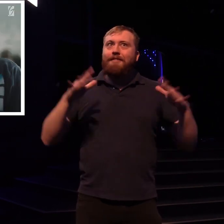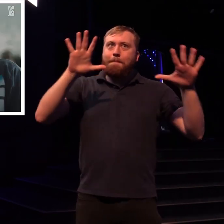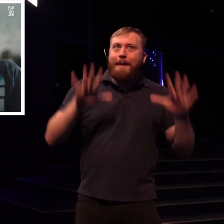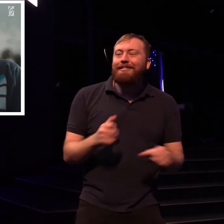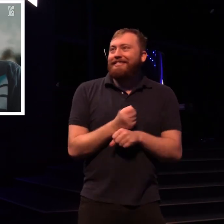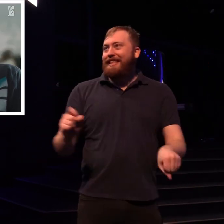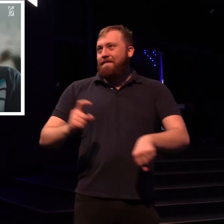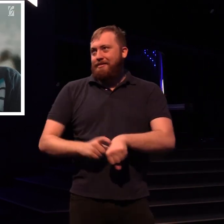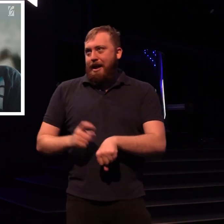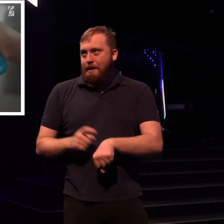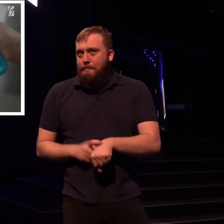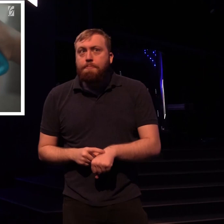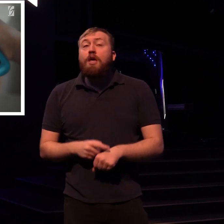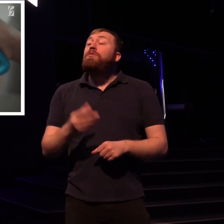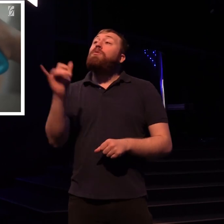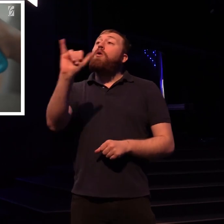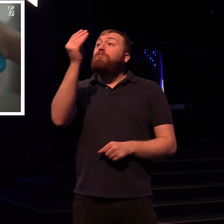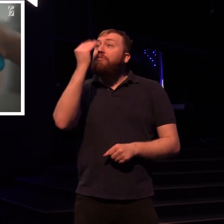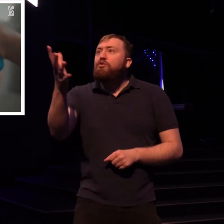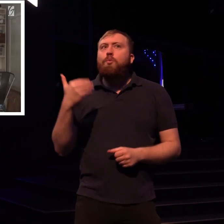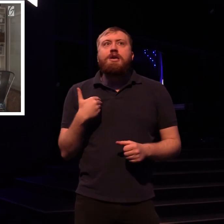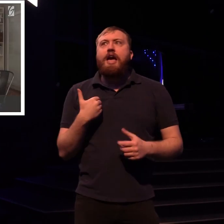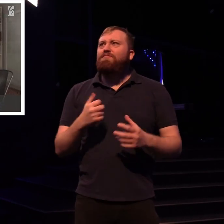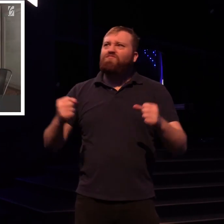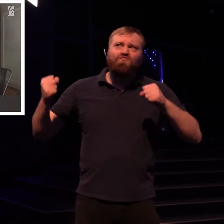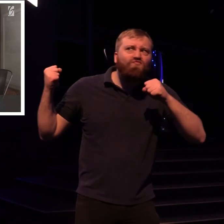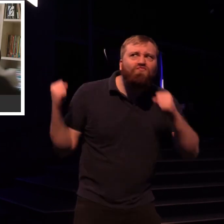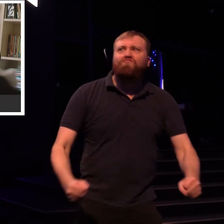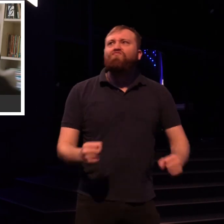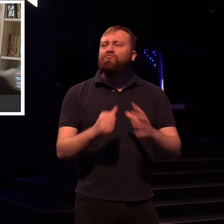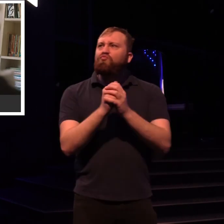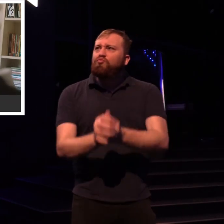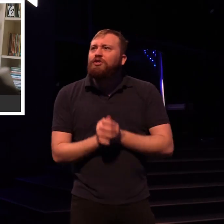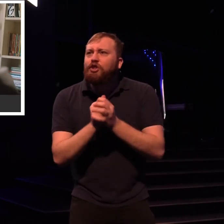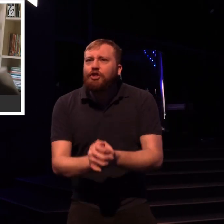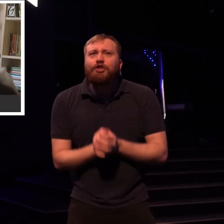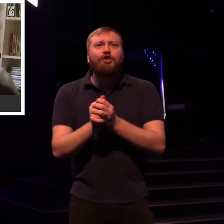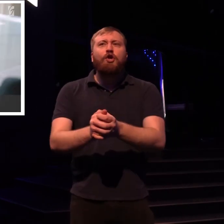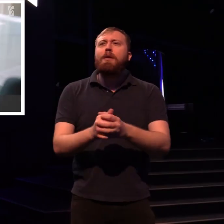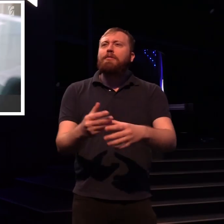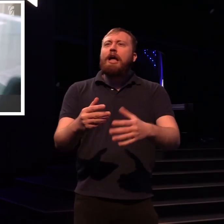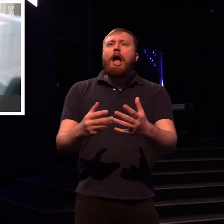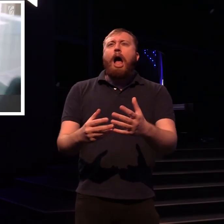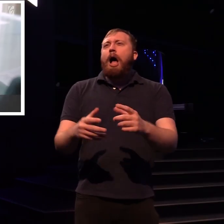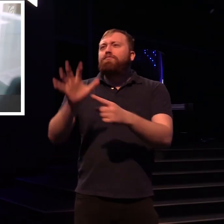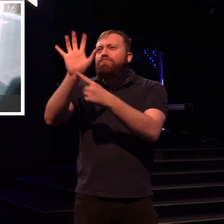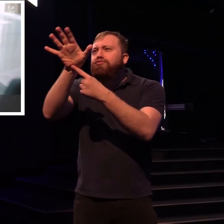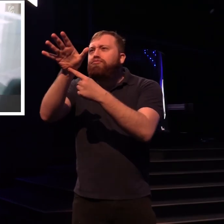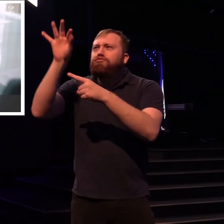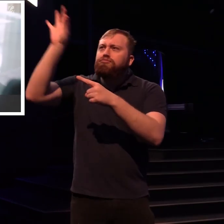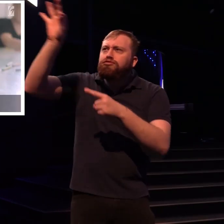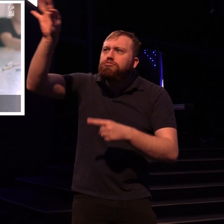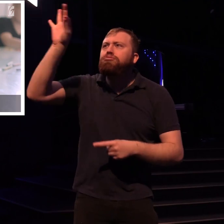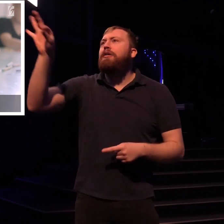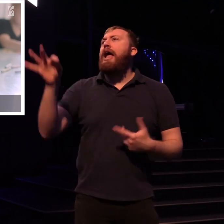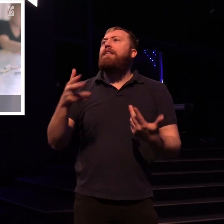have powerful worship, engaging video lessons, and fun games available online for kids birth through sixth grade